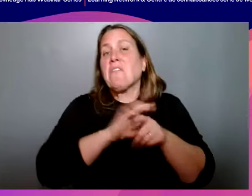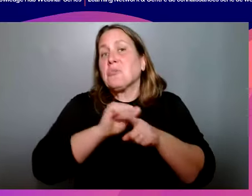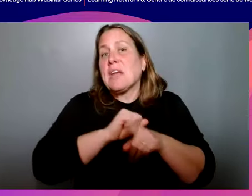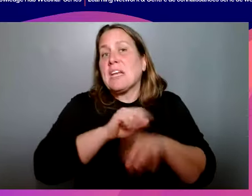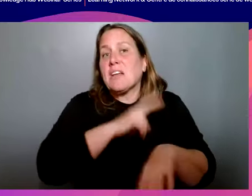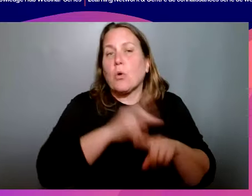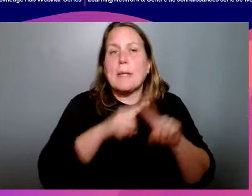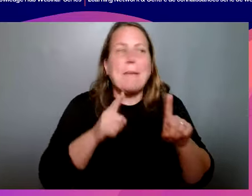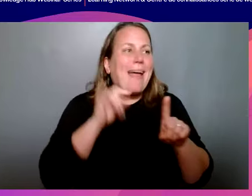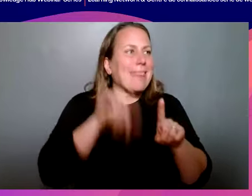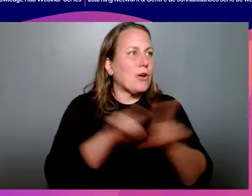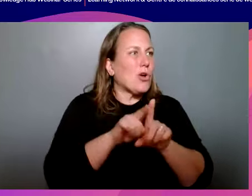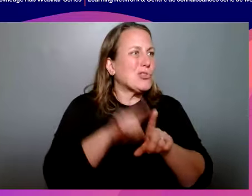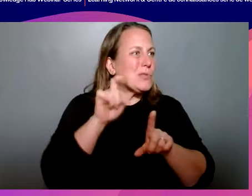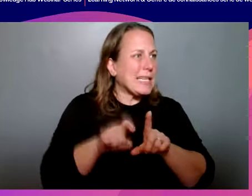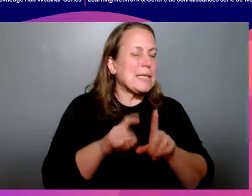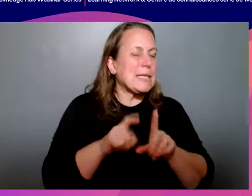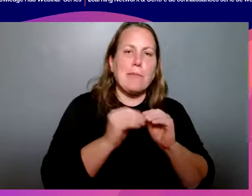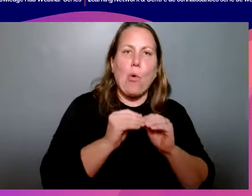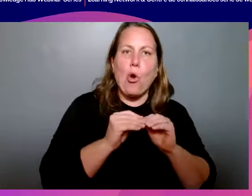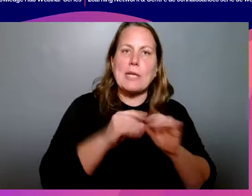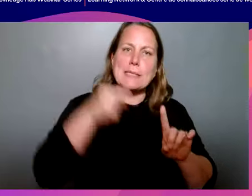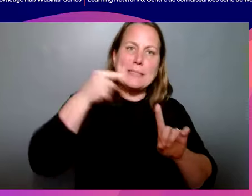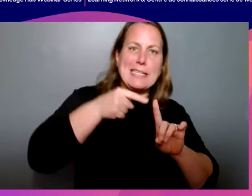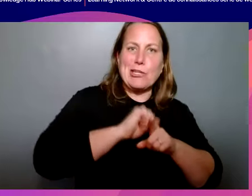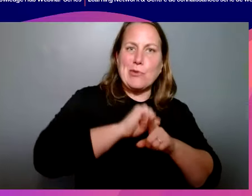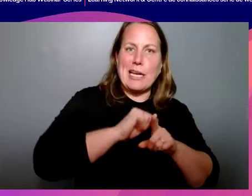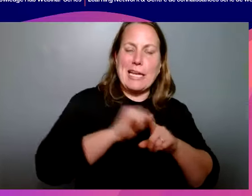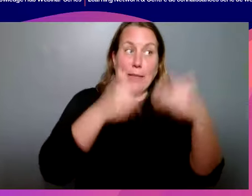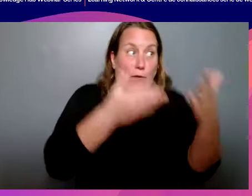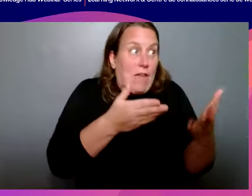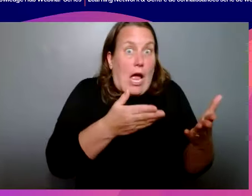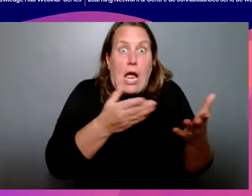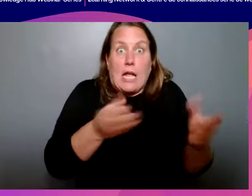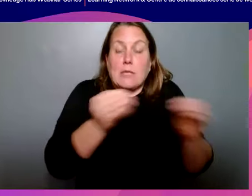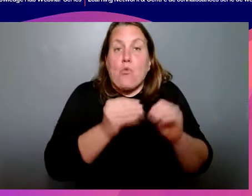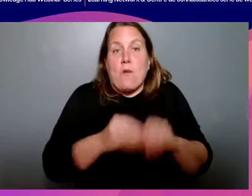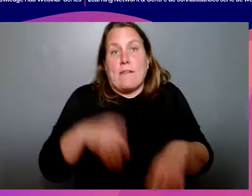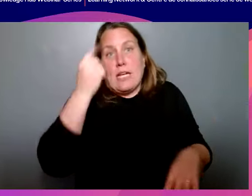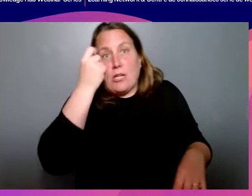nuanced training that provides an understanding of